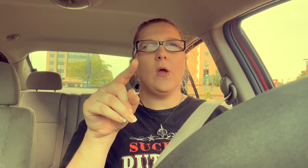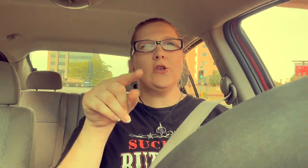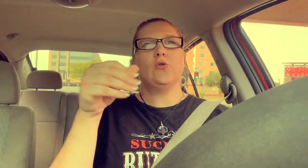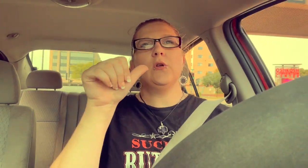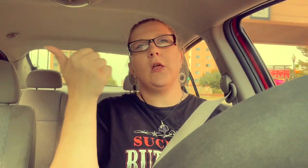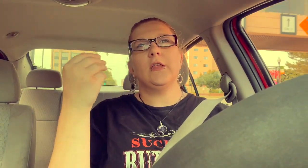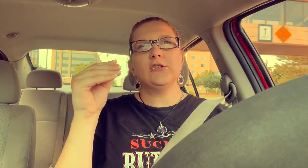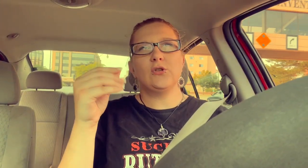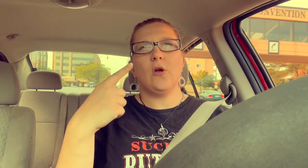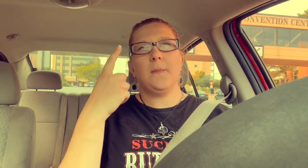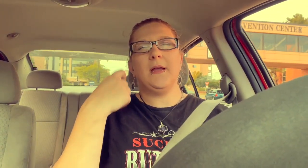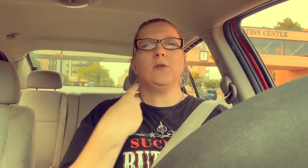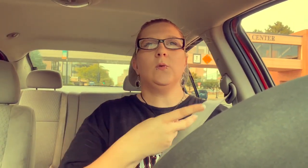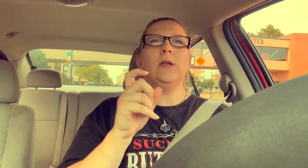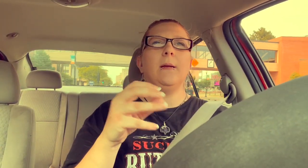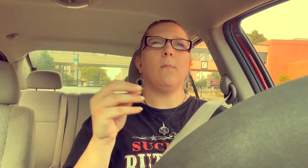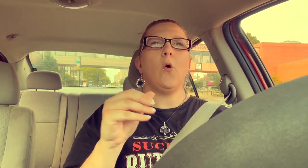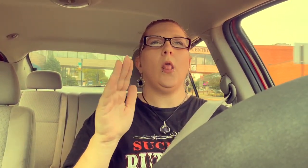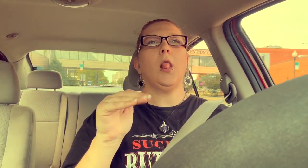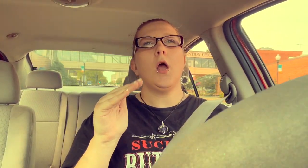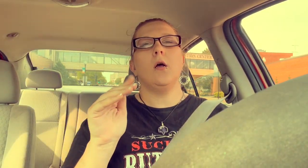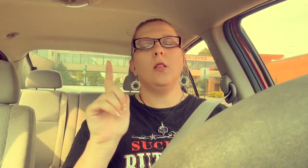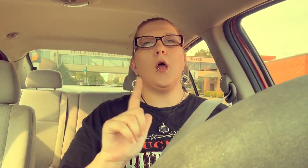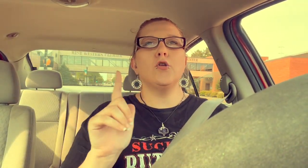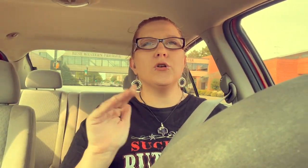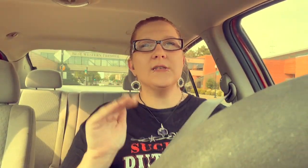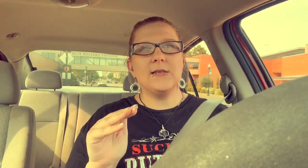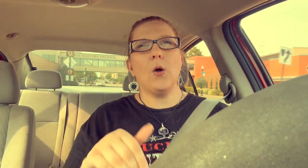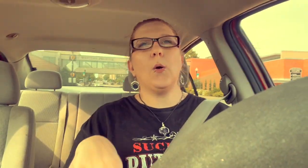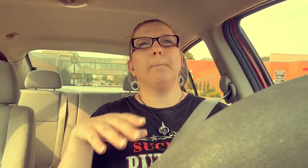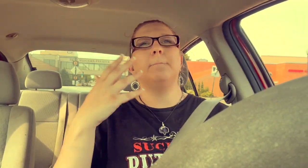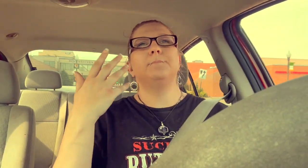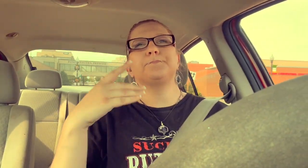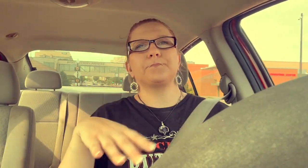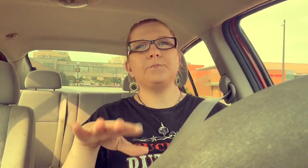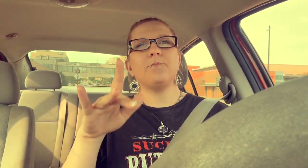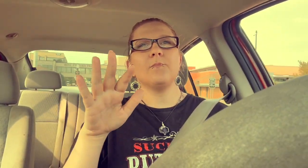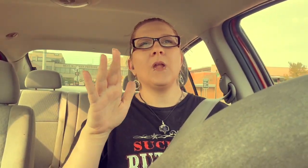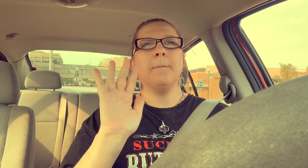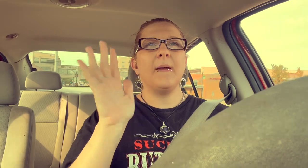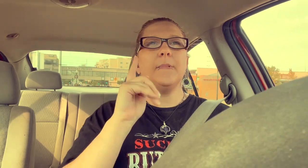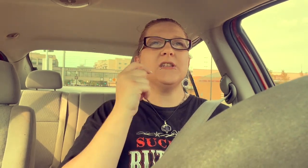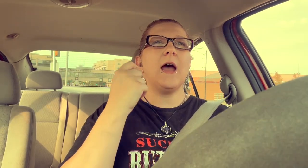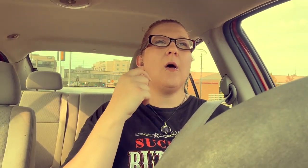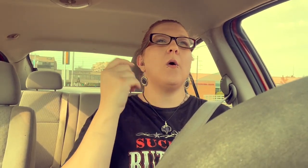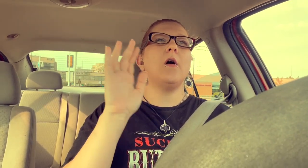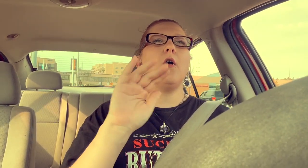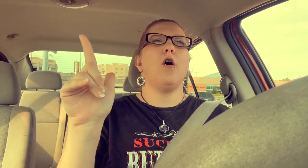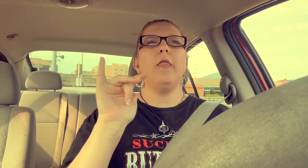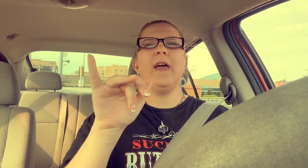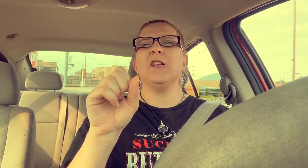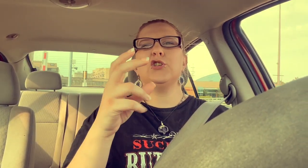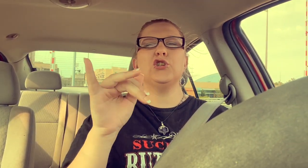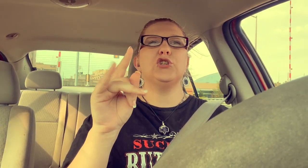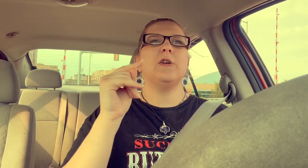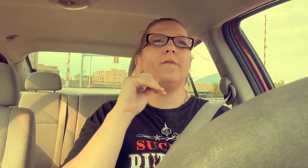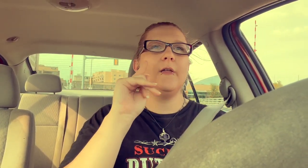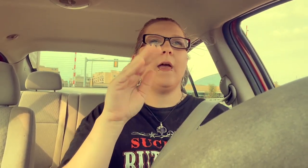to another store because we need more laundry soap, paper towel, all that shit for the